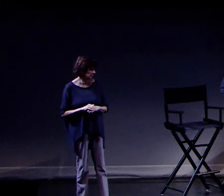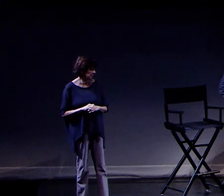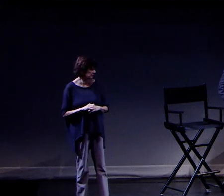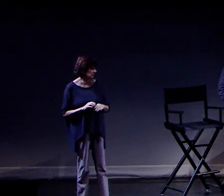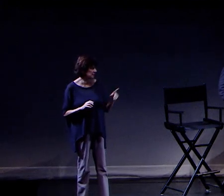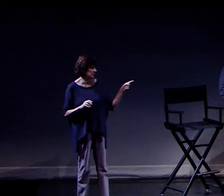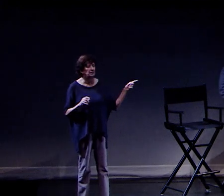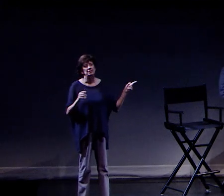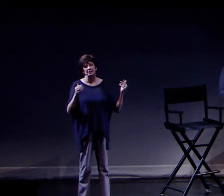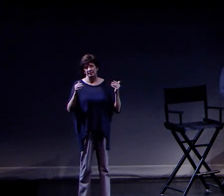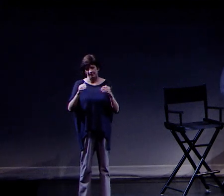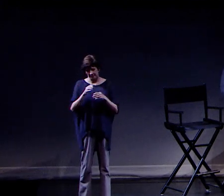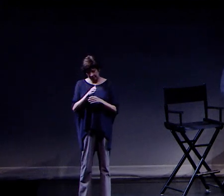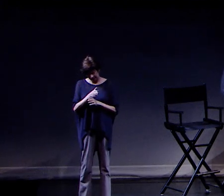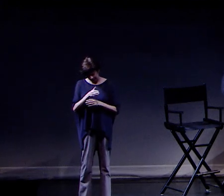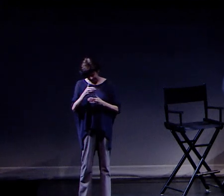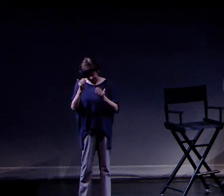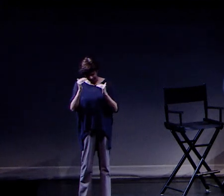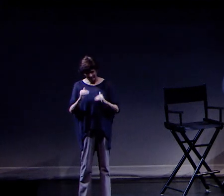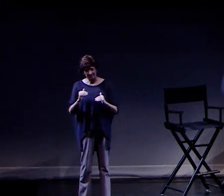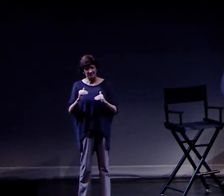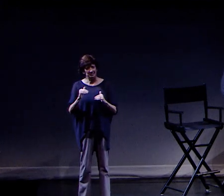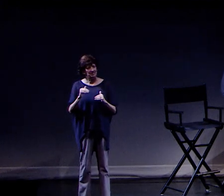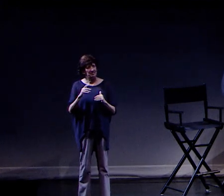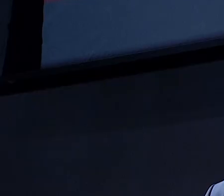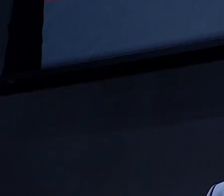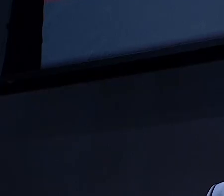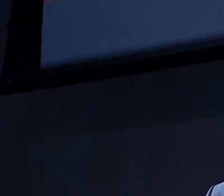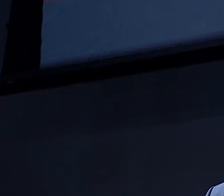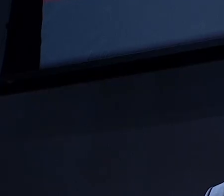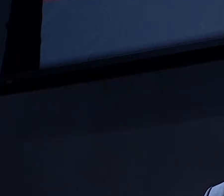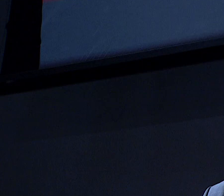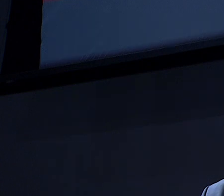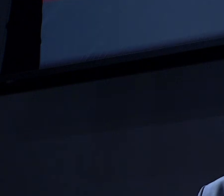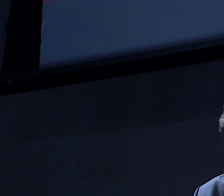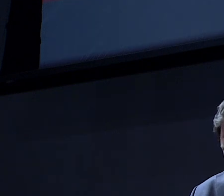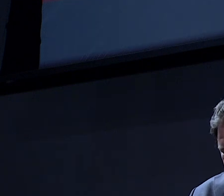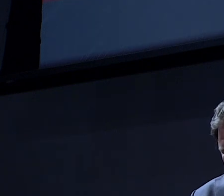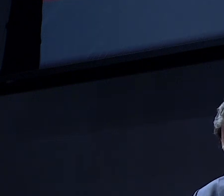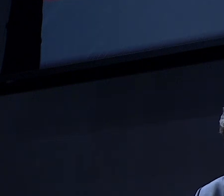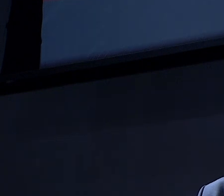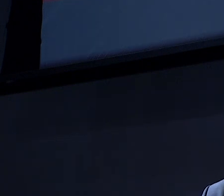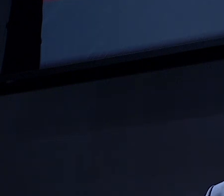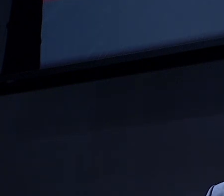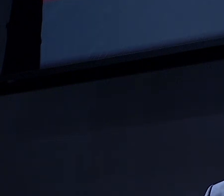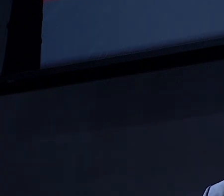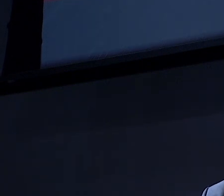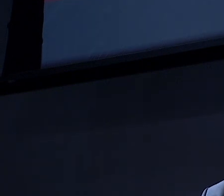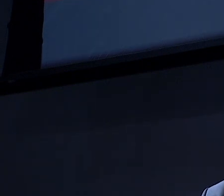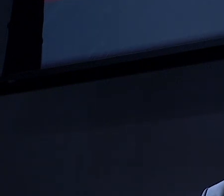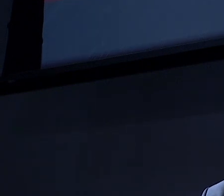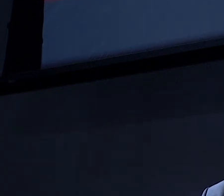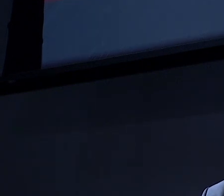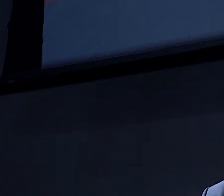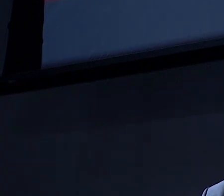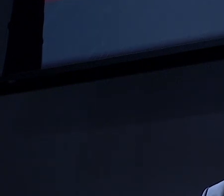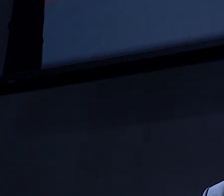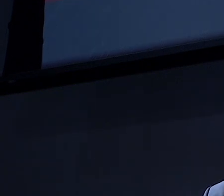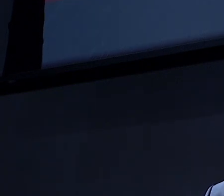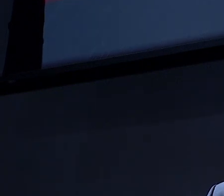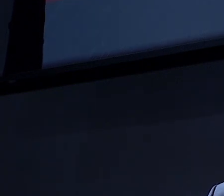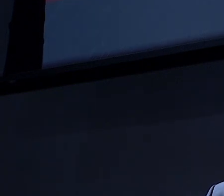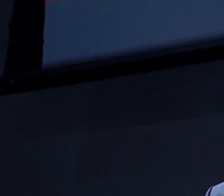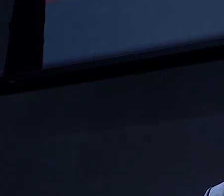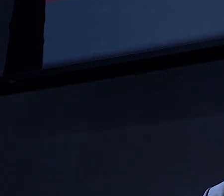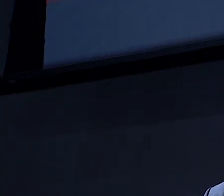So now we've got another great guest, another great friend of the season pass, Jeff Tucker. Jeff has been in the theme park industry for over 20 years.